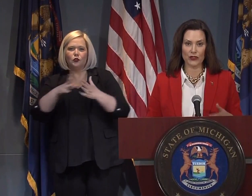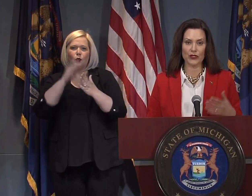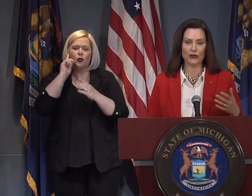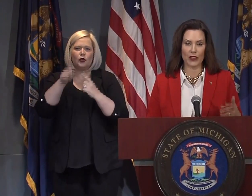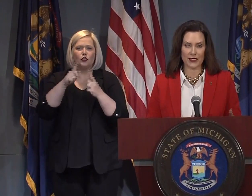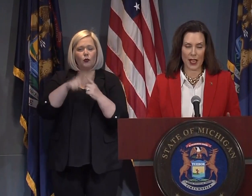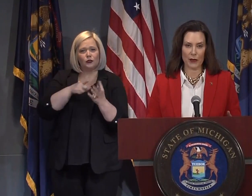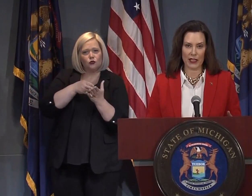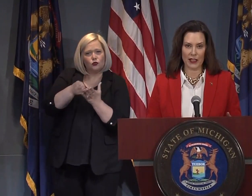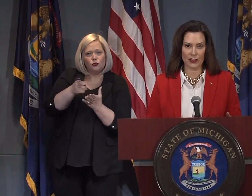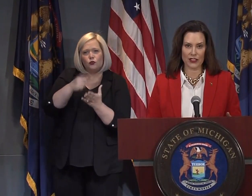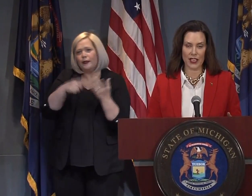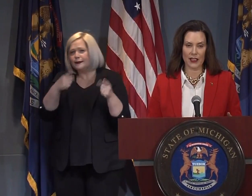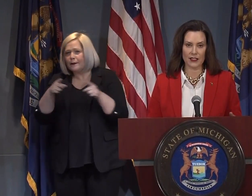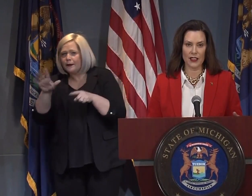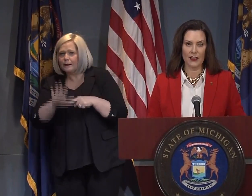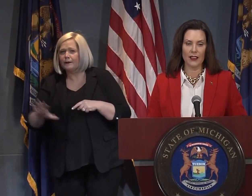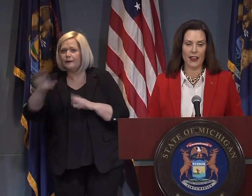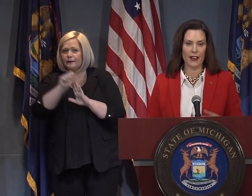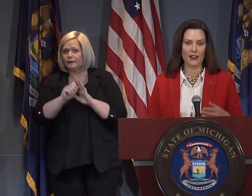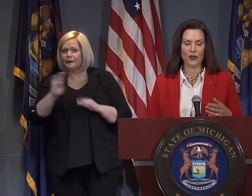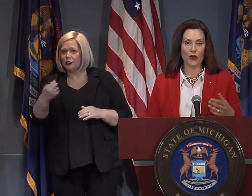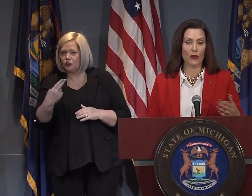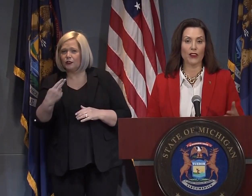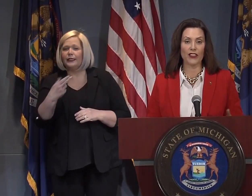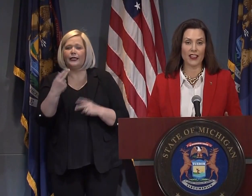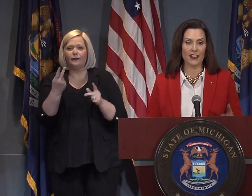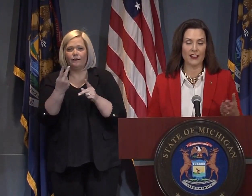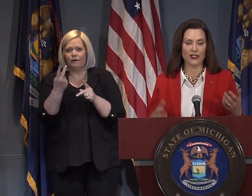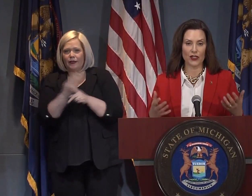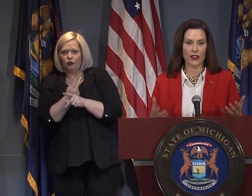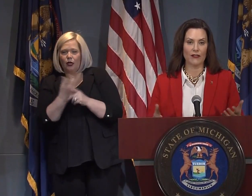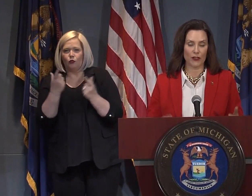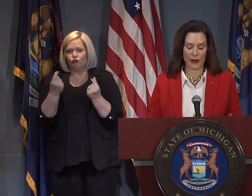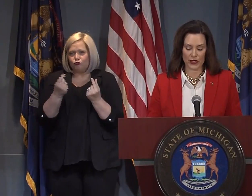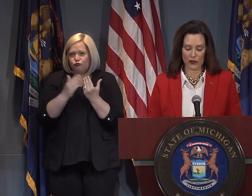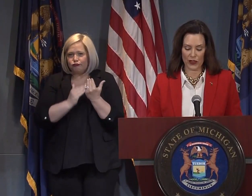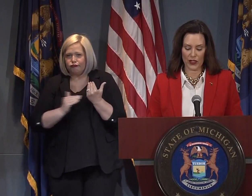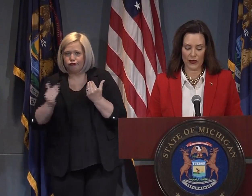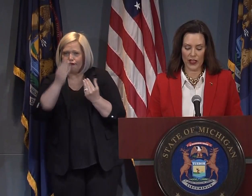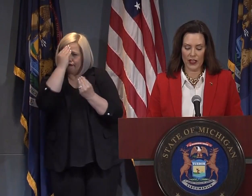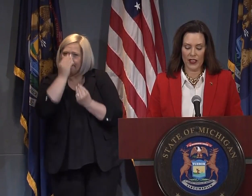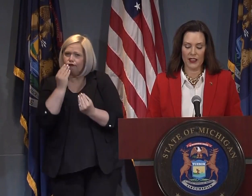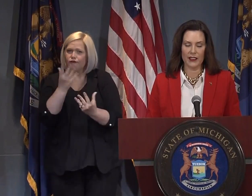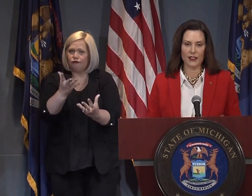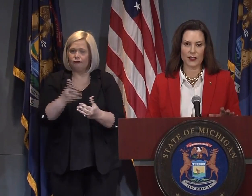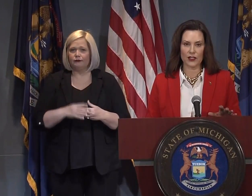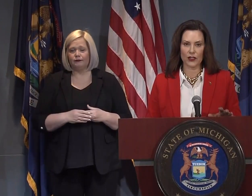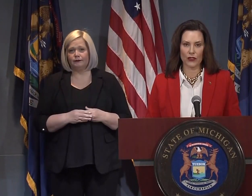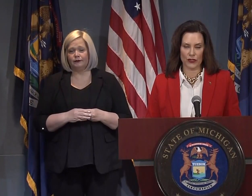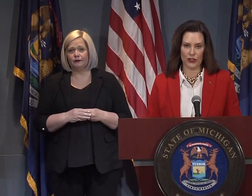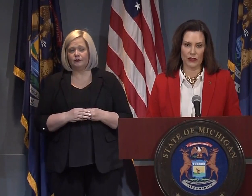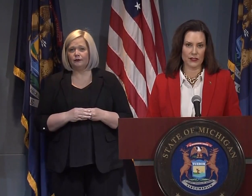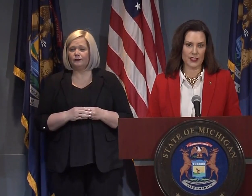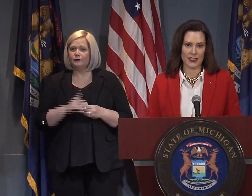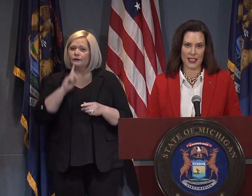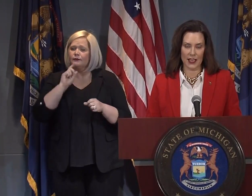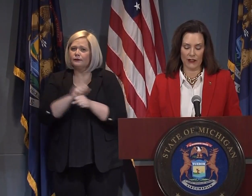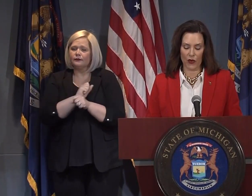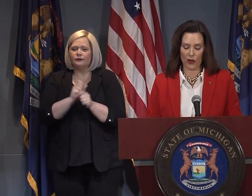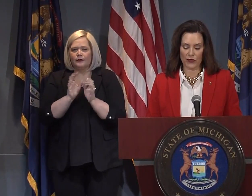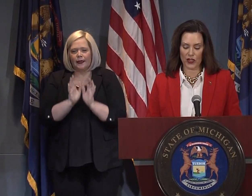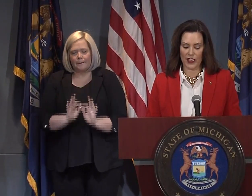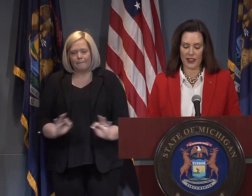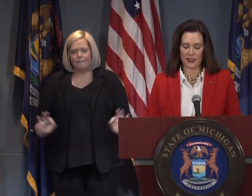stay attuned to what is happening in our state and what we are thinking and sharing information with you. It is crucial to